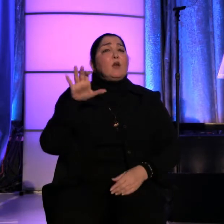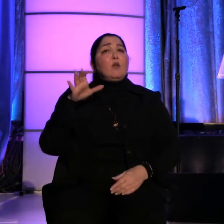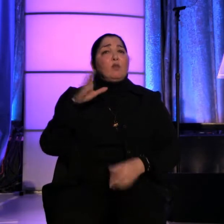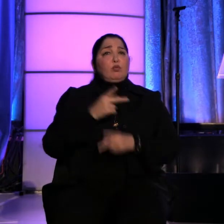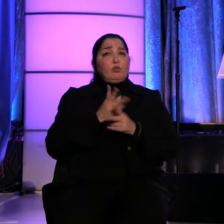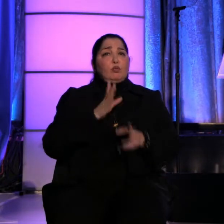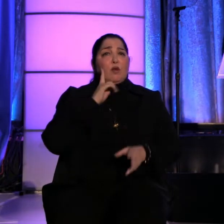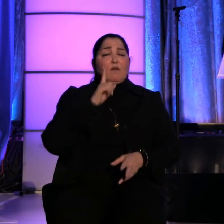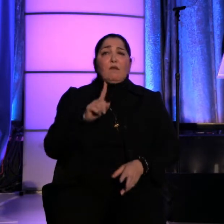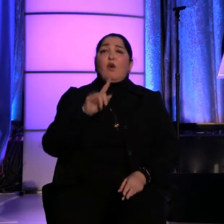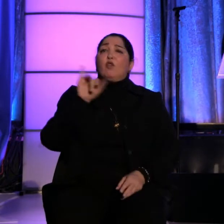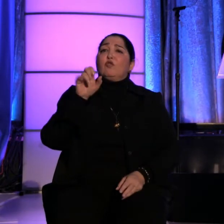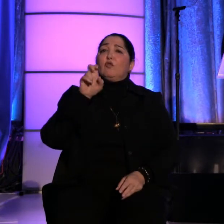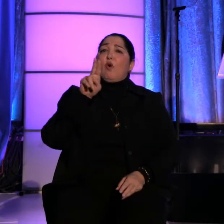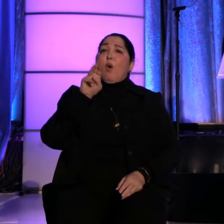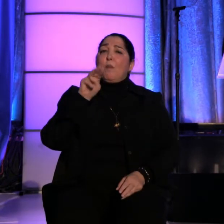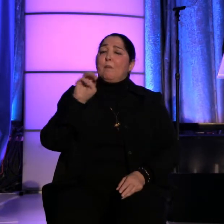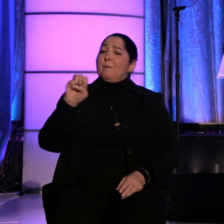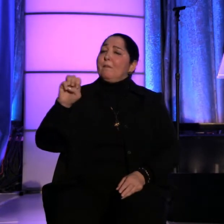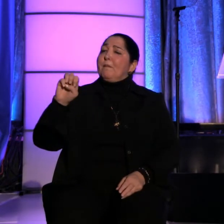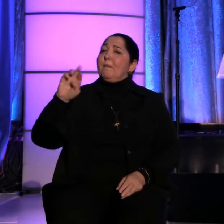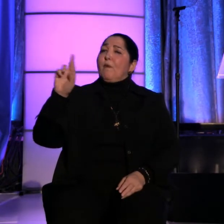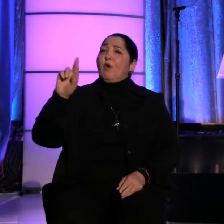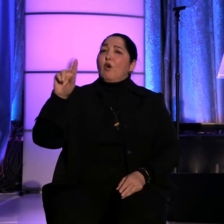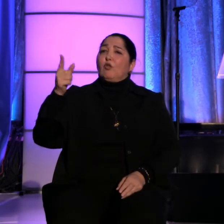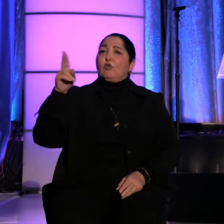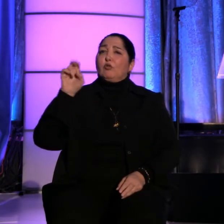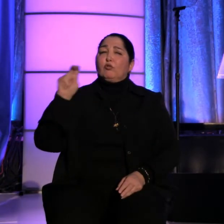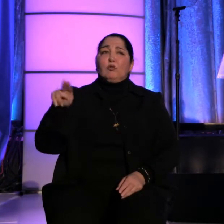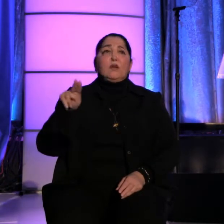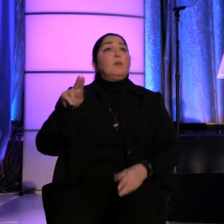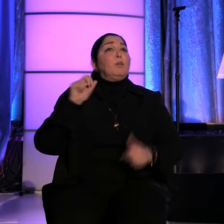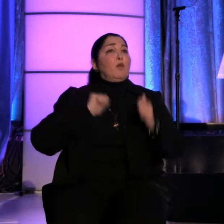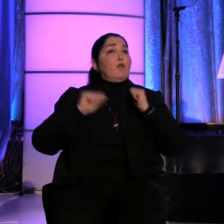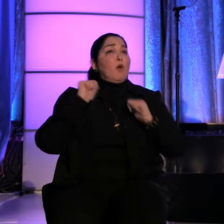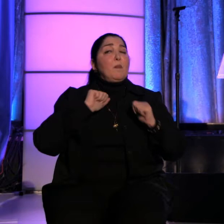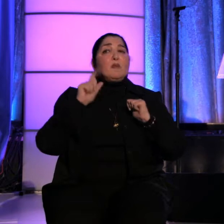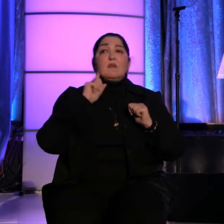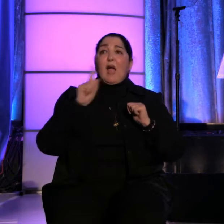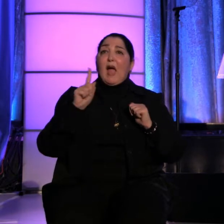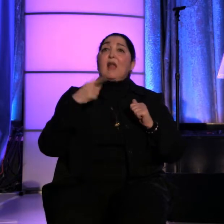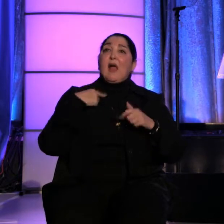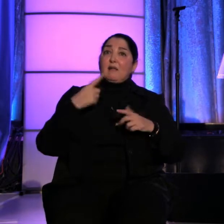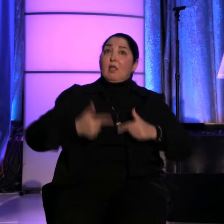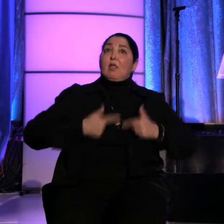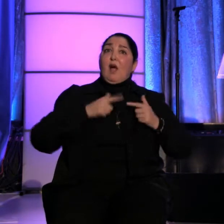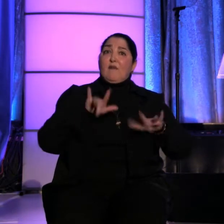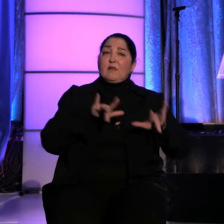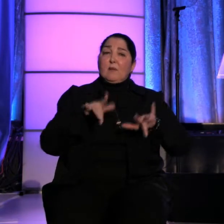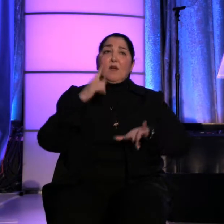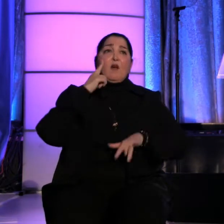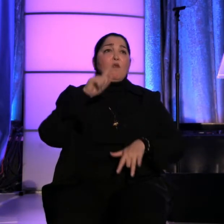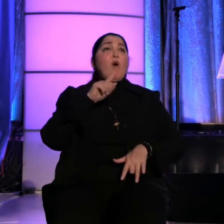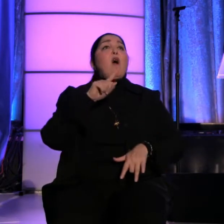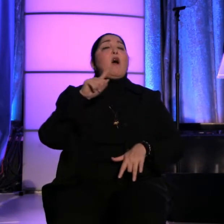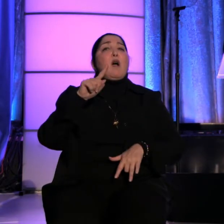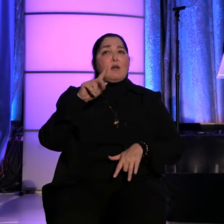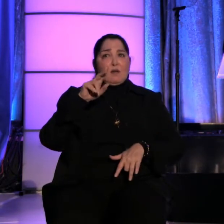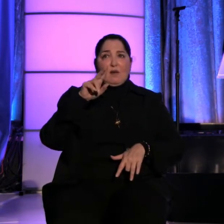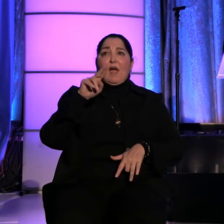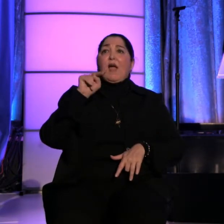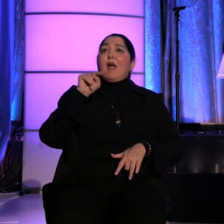hosts live broadcast and tapings of WNYC's radio shows. The center's mission is to